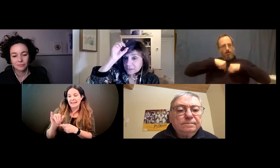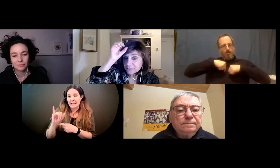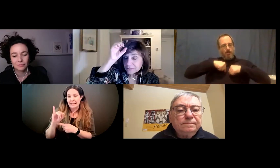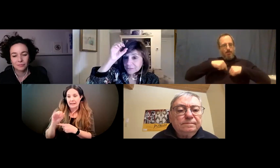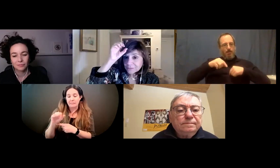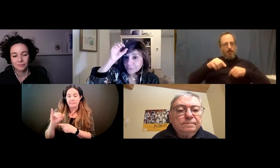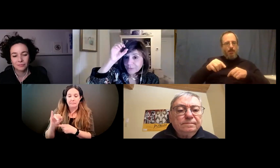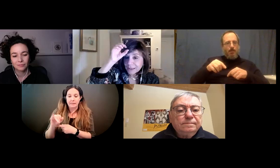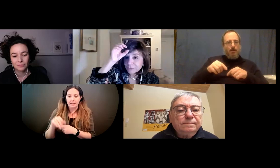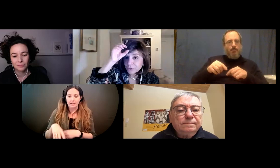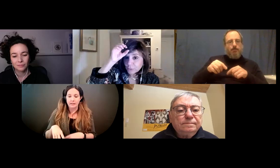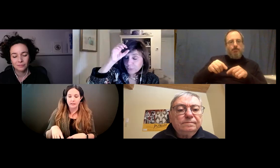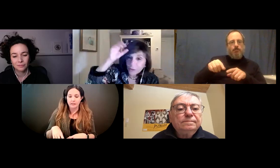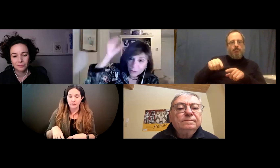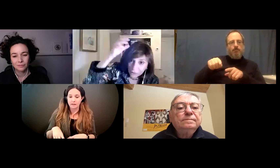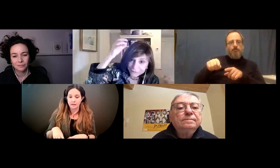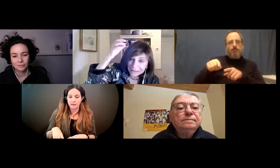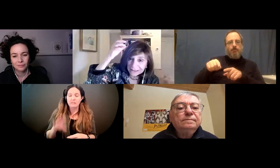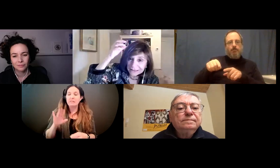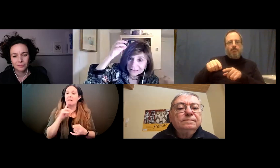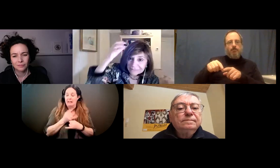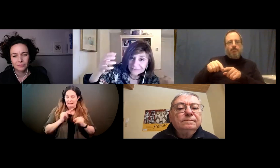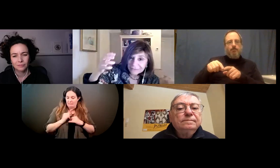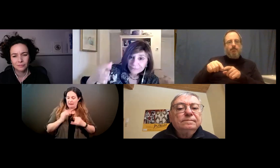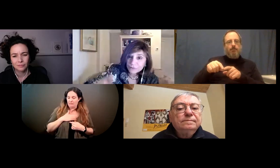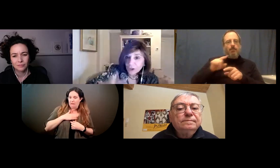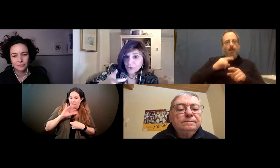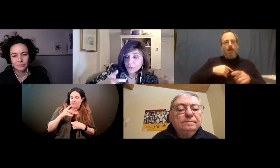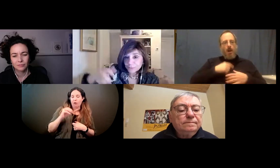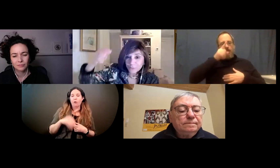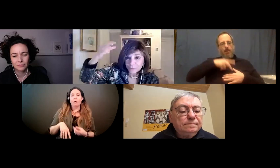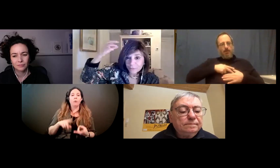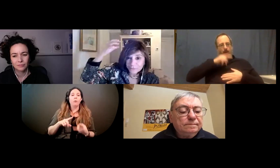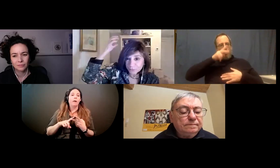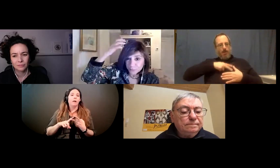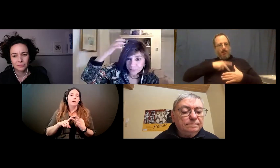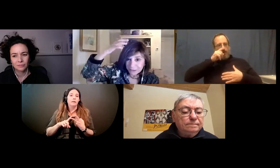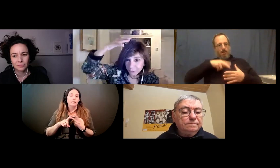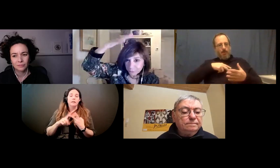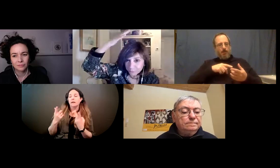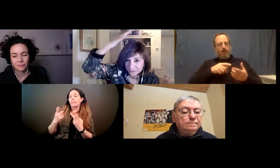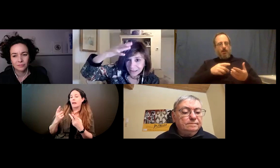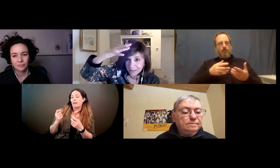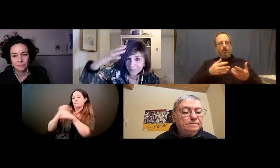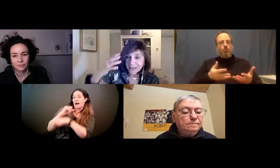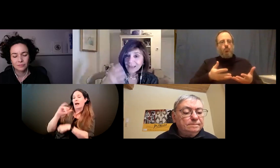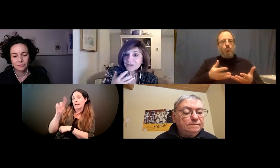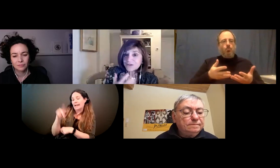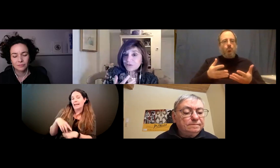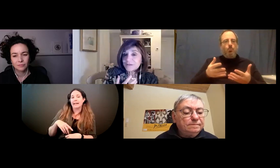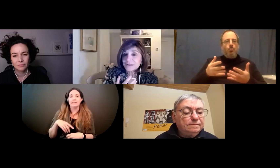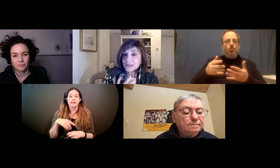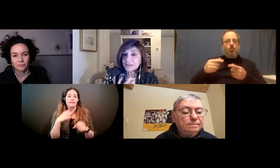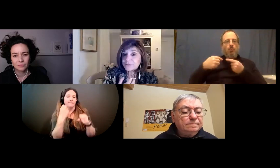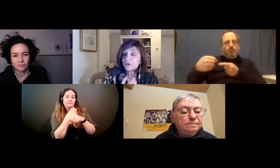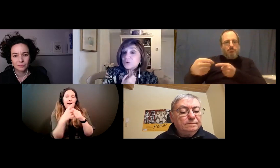I that fought off the id from below and fought off the superego from the top, and